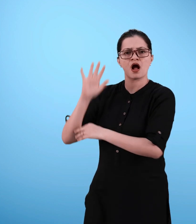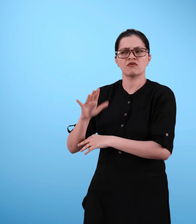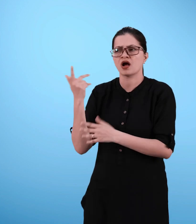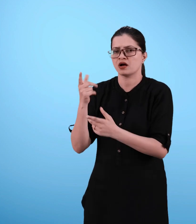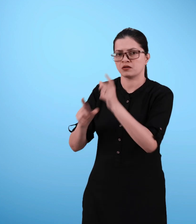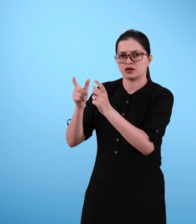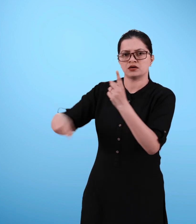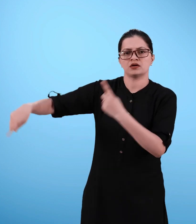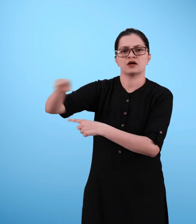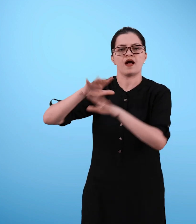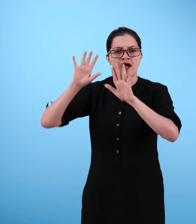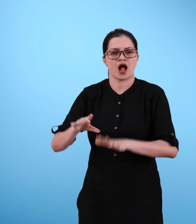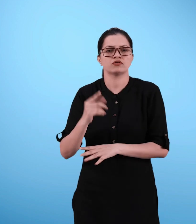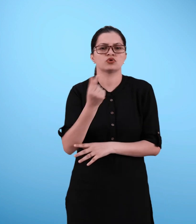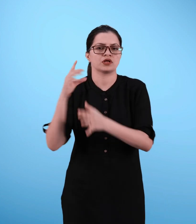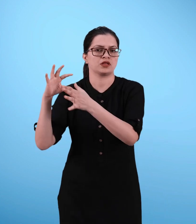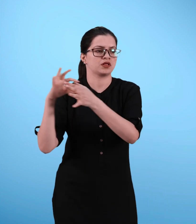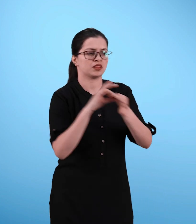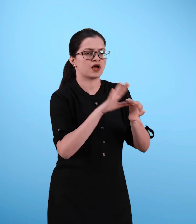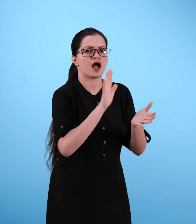only ones available for making fabrics.